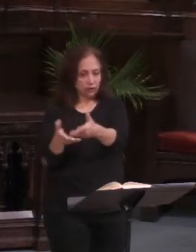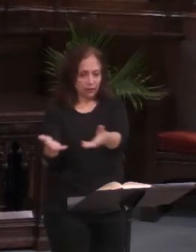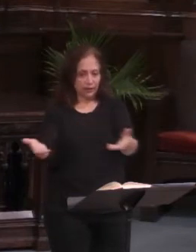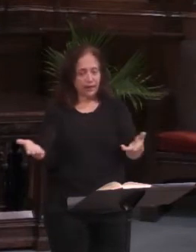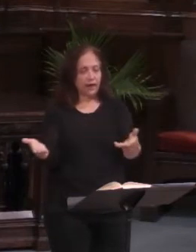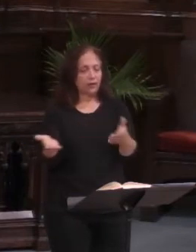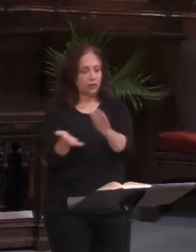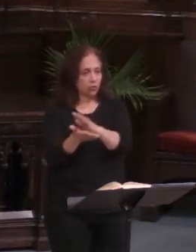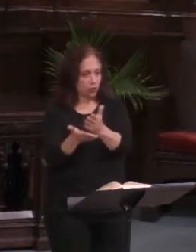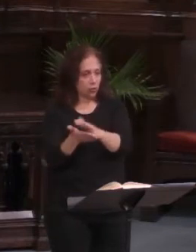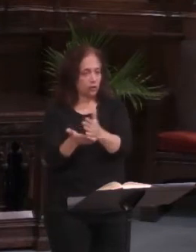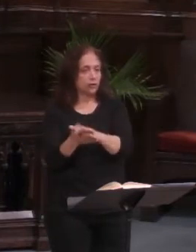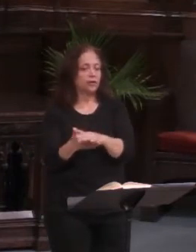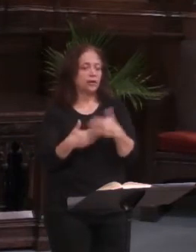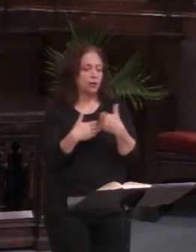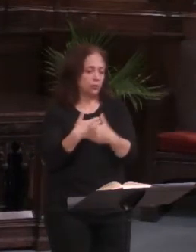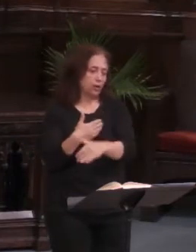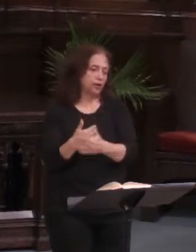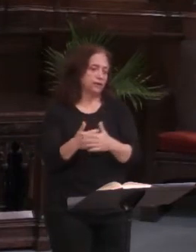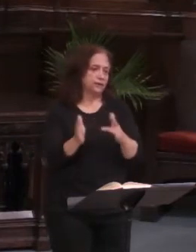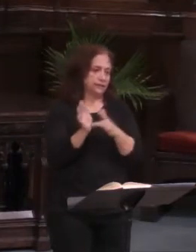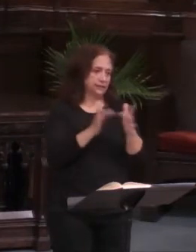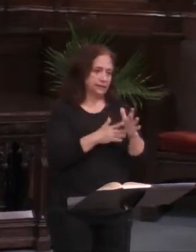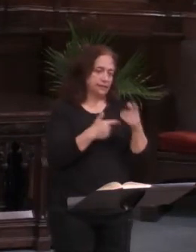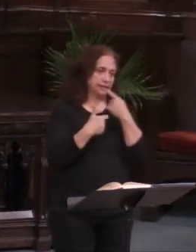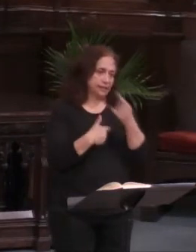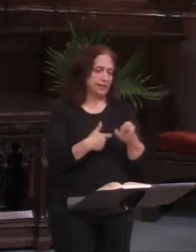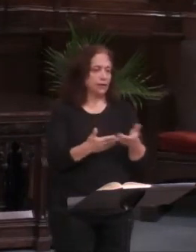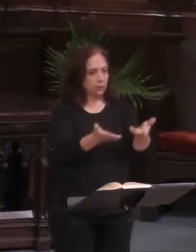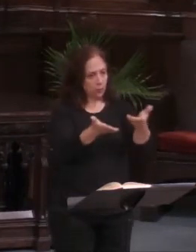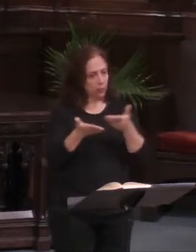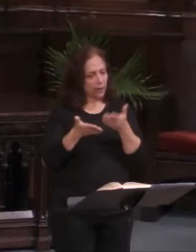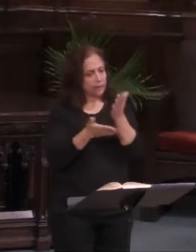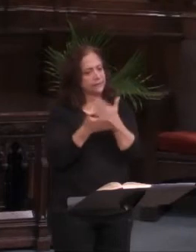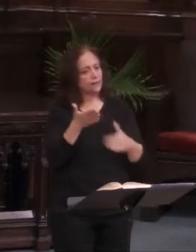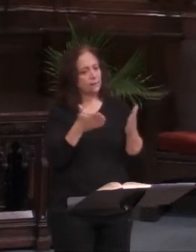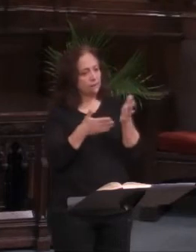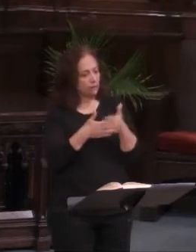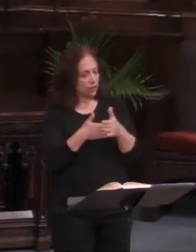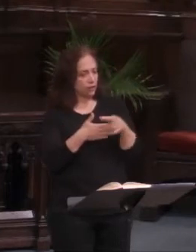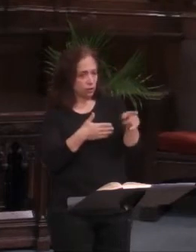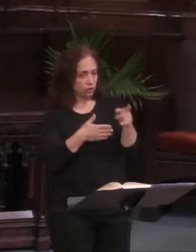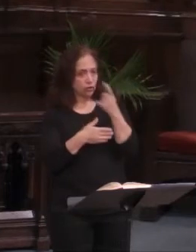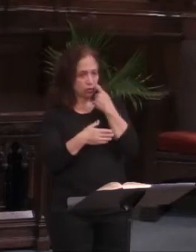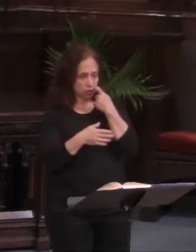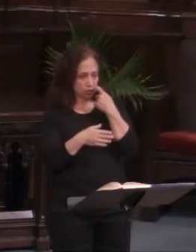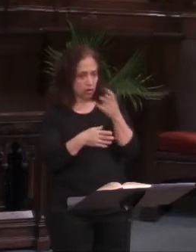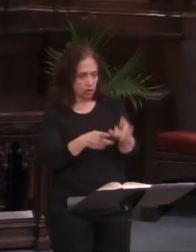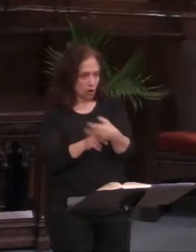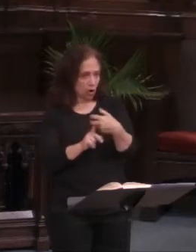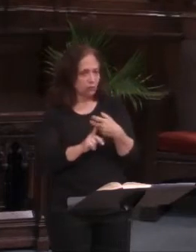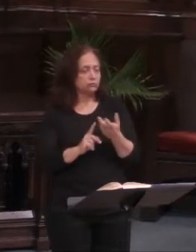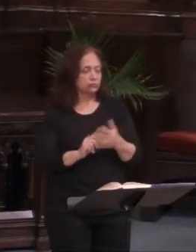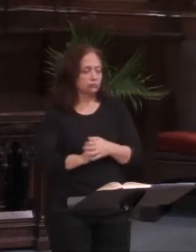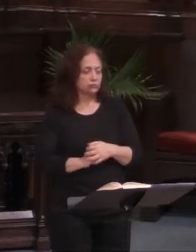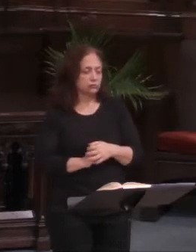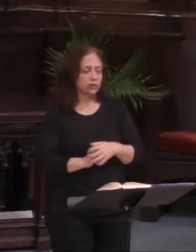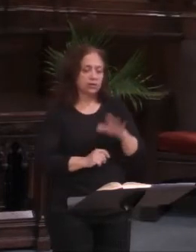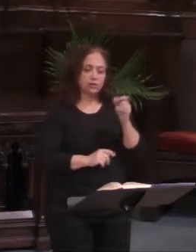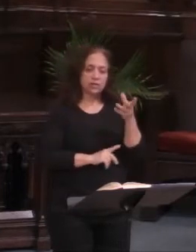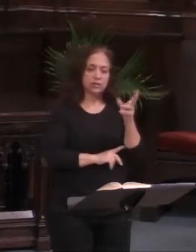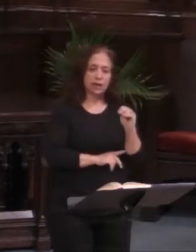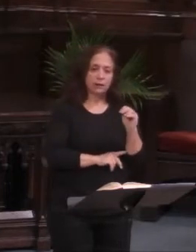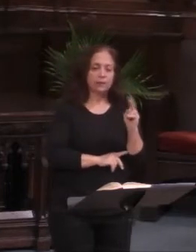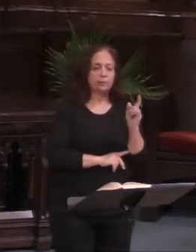out on it and bread. Jesus said to them, "Bring some of the fish that you have just caught." So Simon